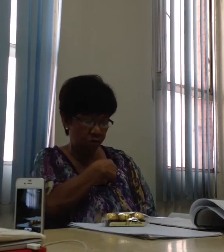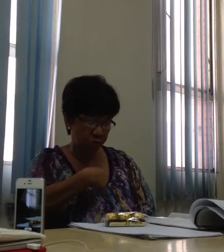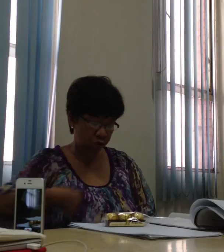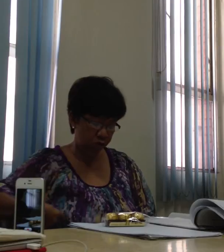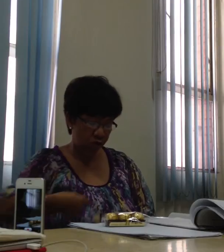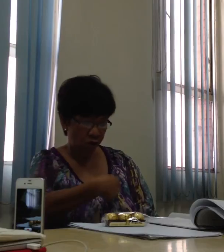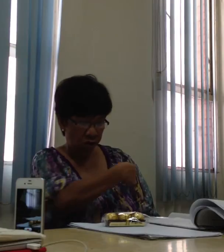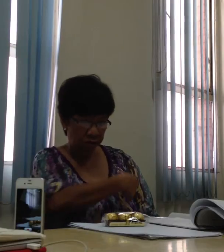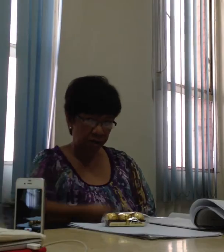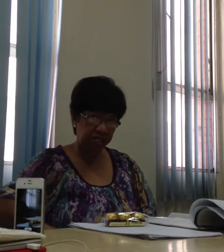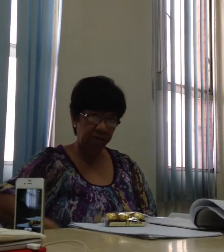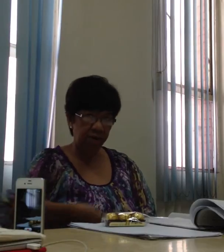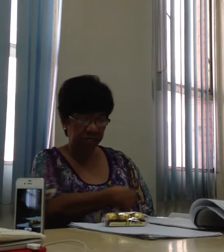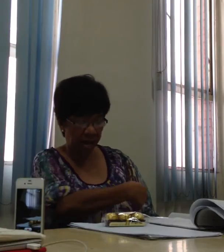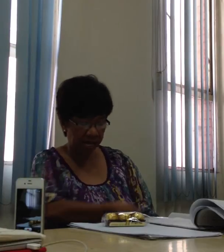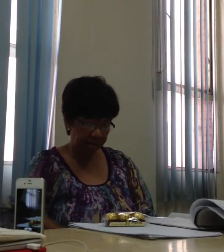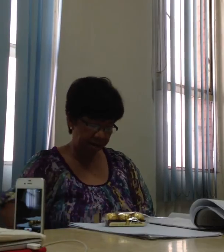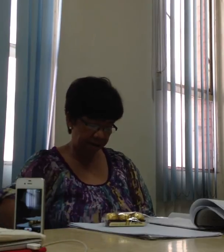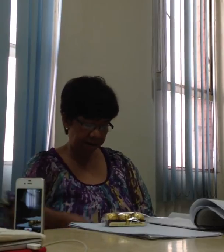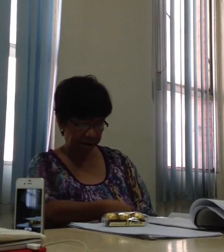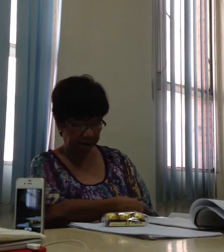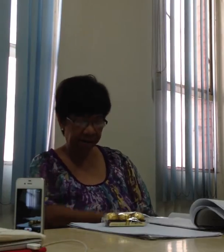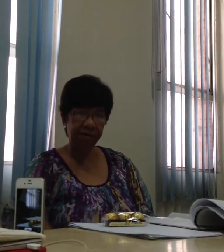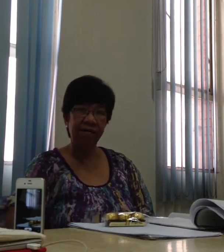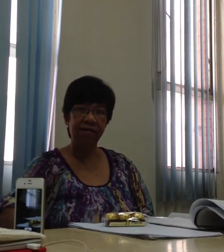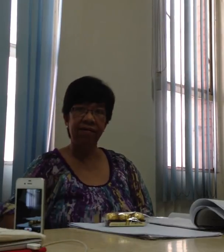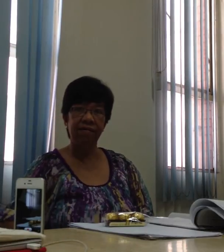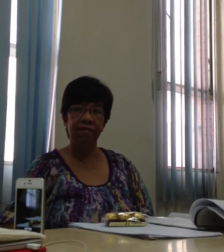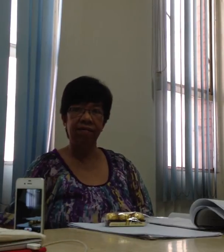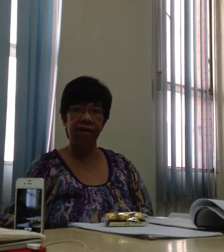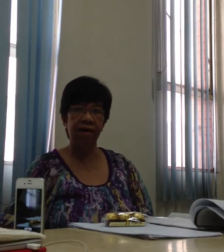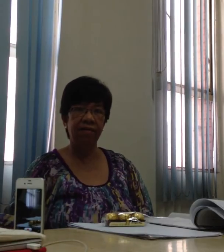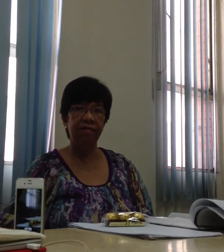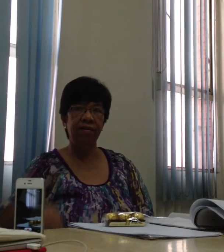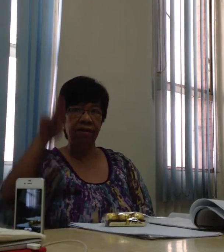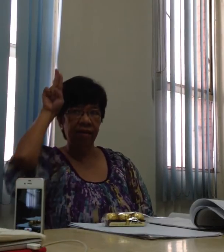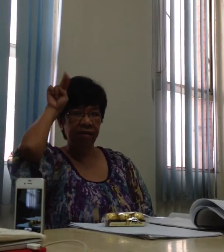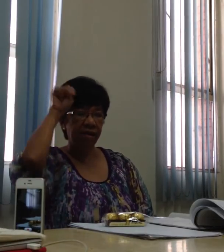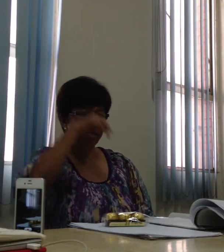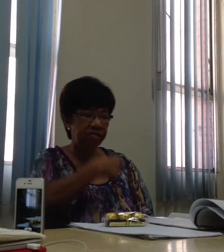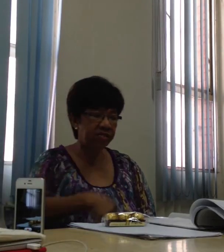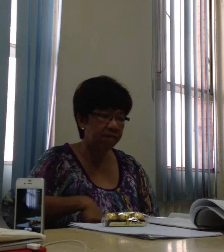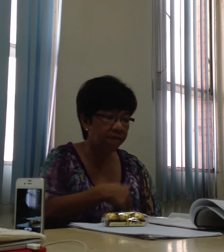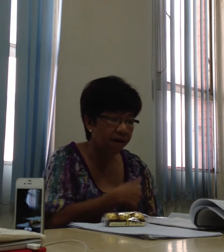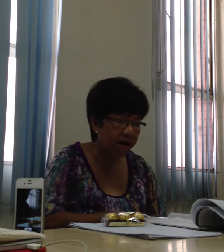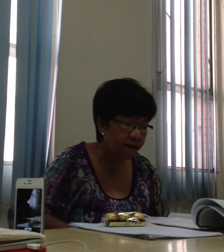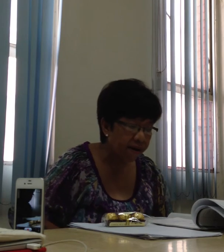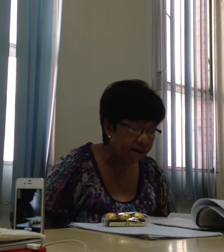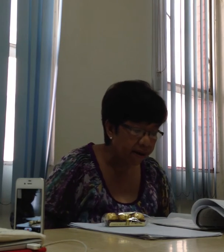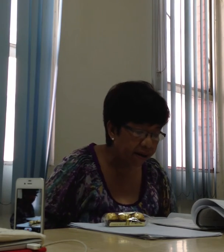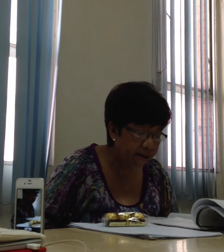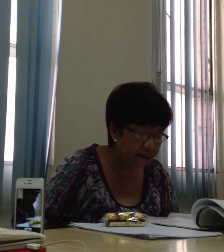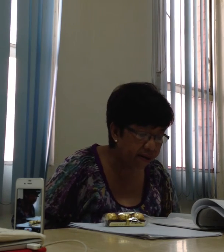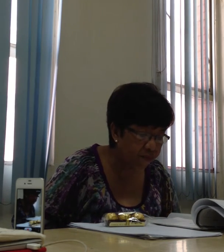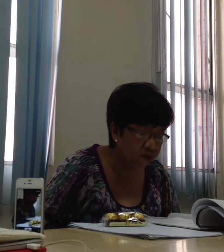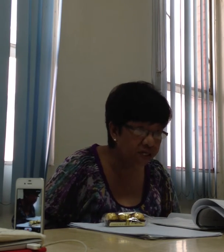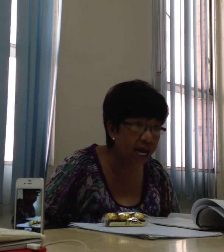put the zebra sign there. Good. That's the zebra. And then, for